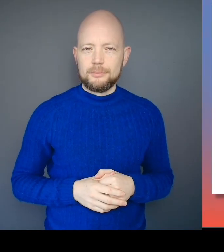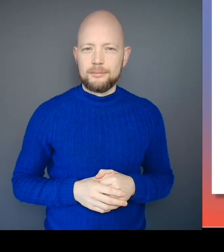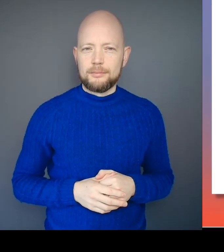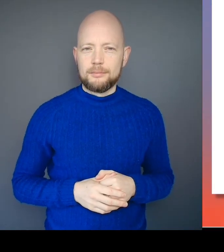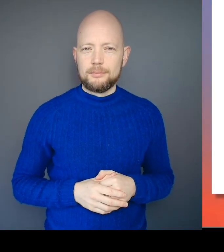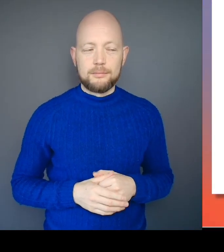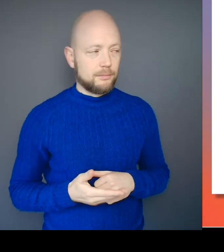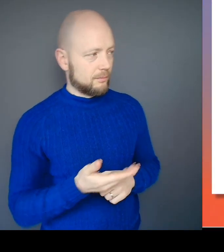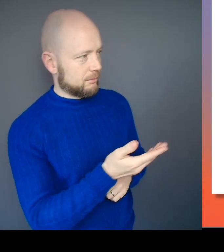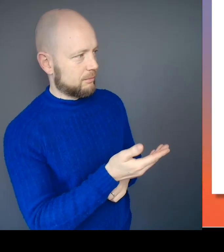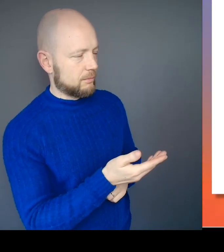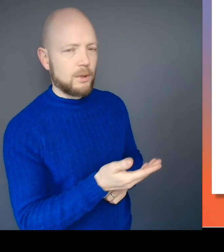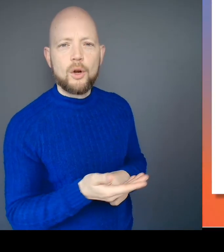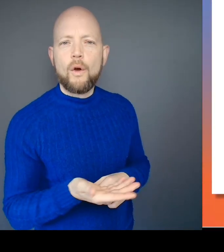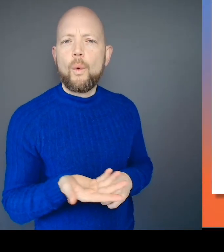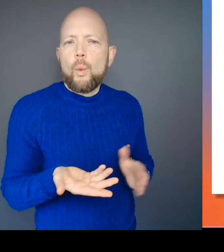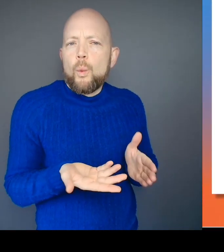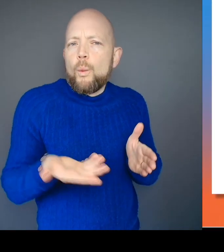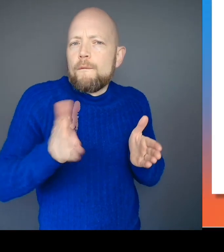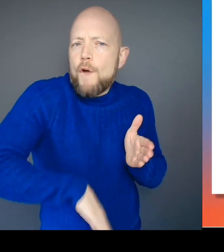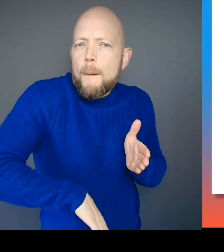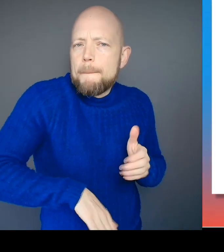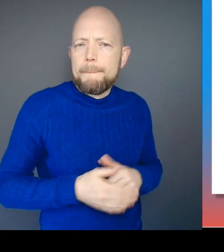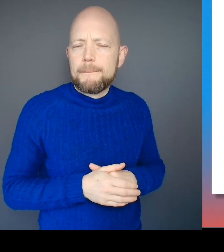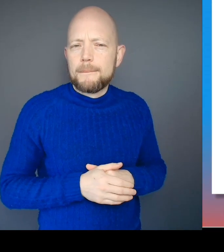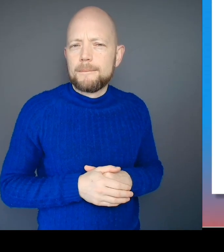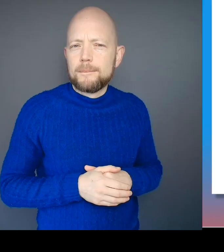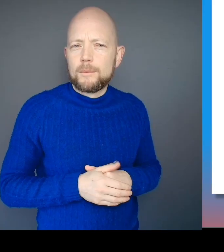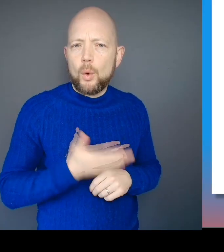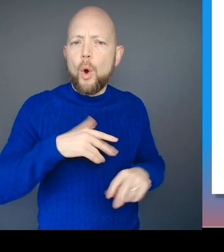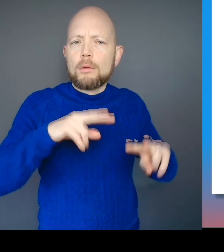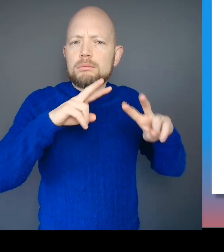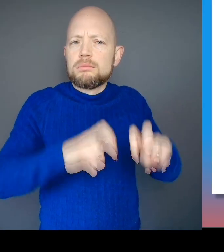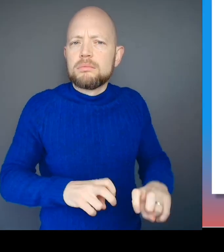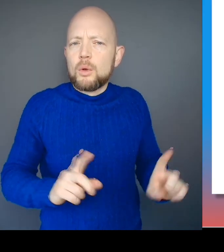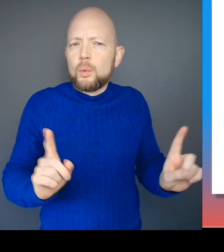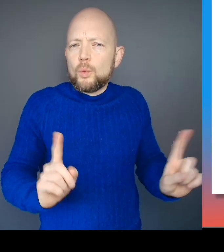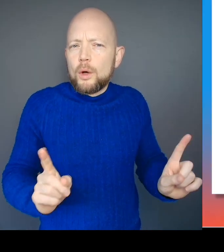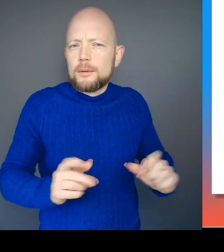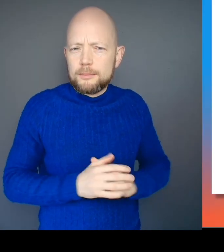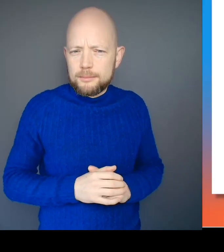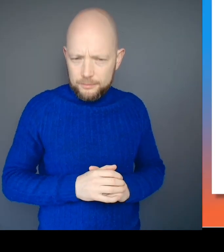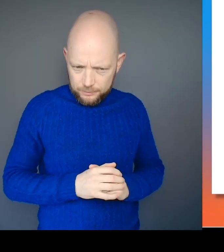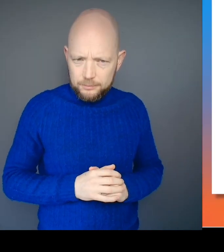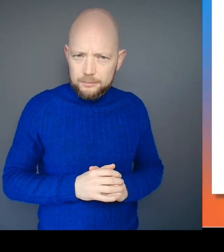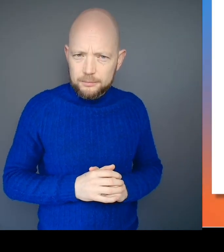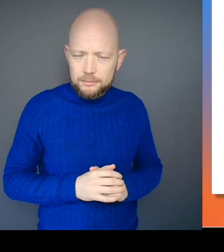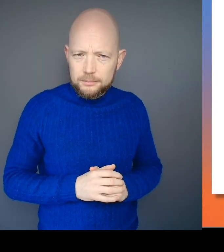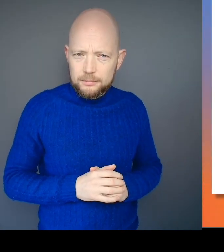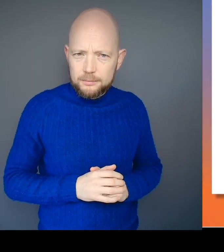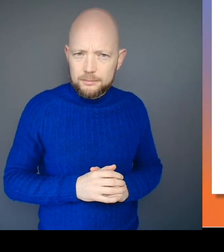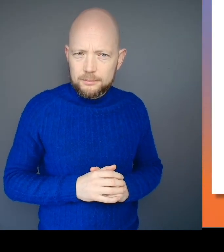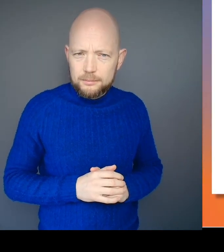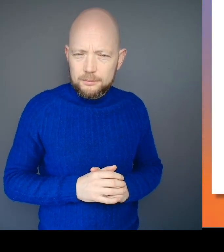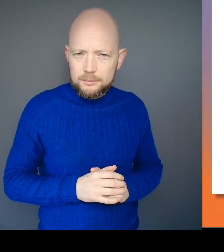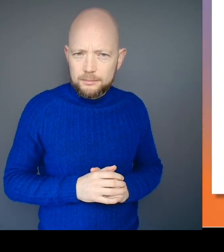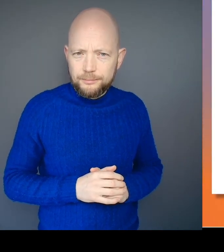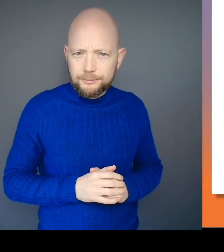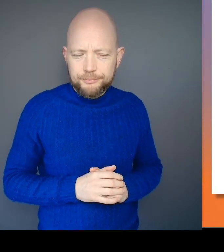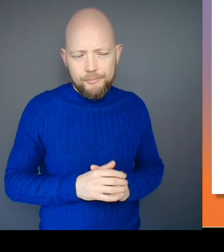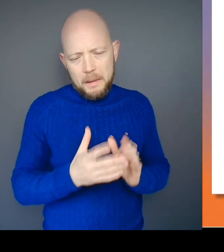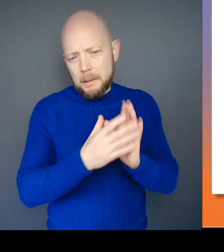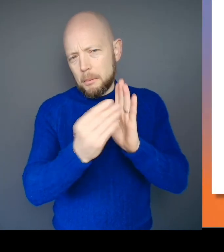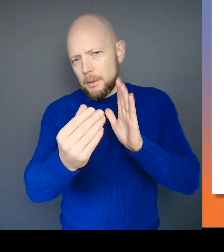looking at. Which documents, emails, meetings, other kinds of examples do we want it to use? Tell